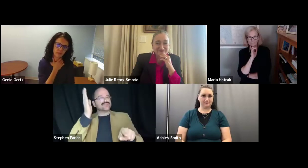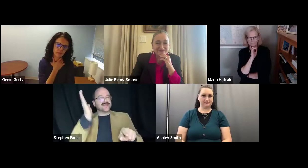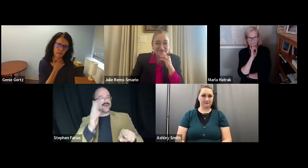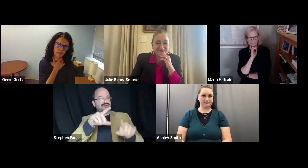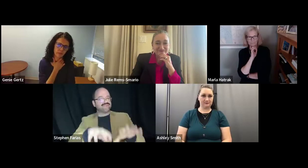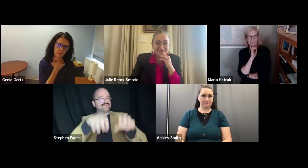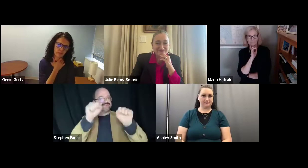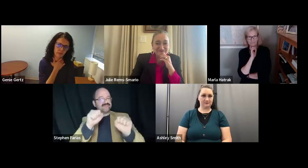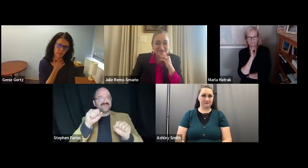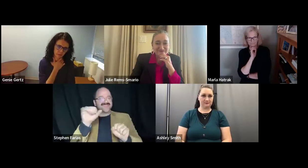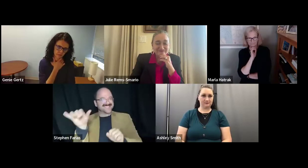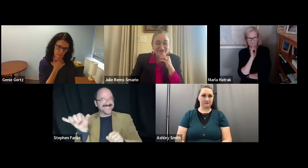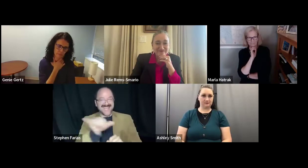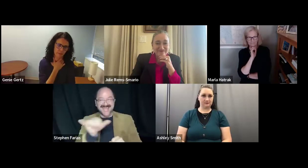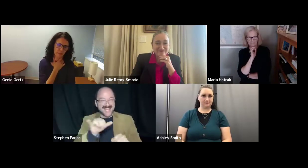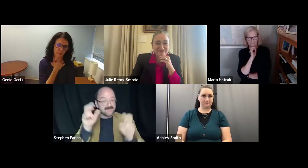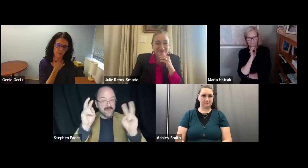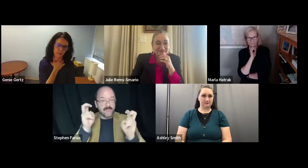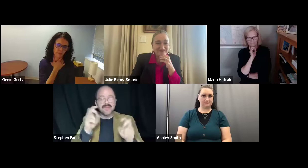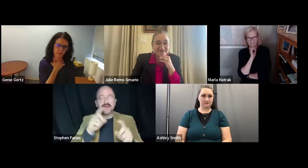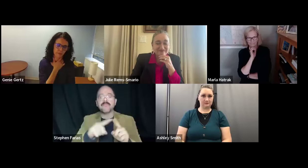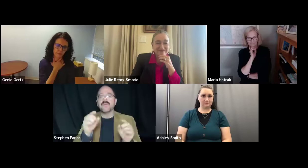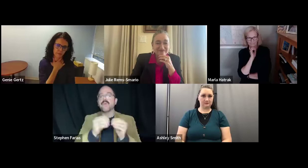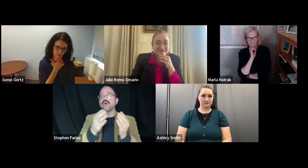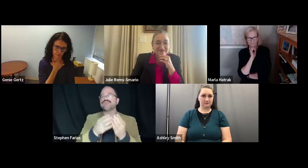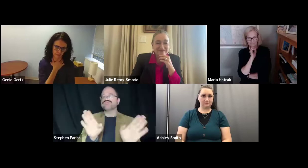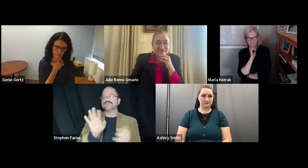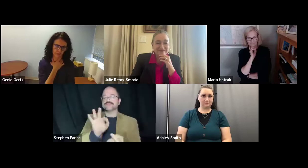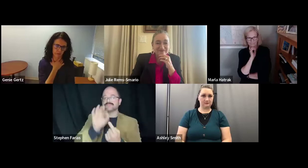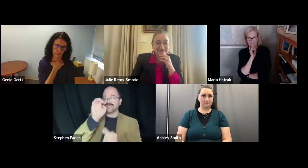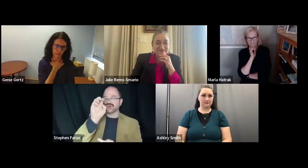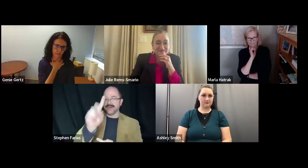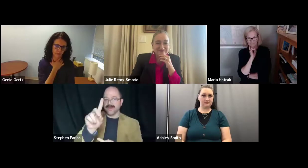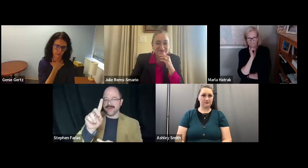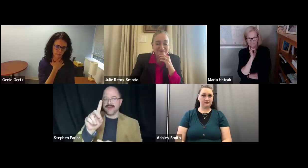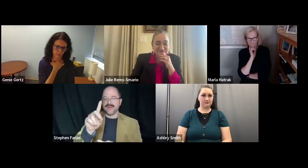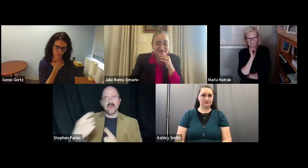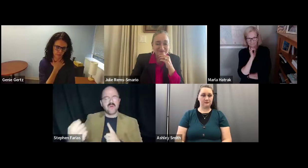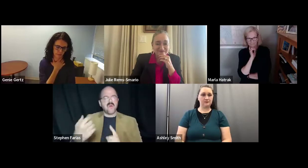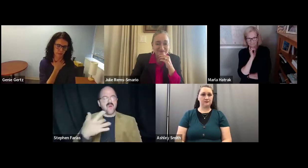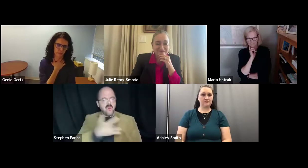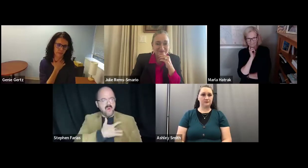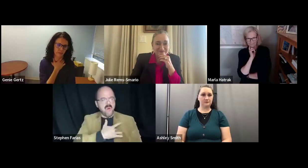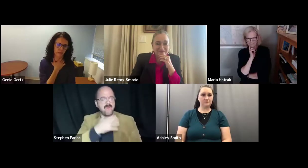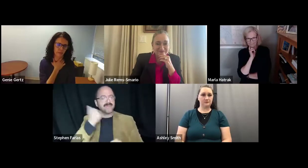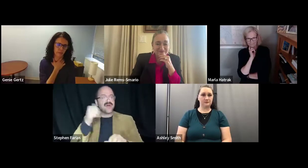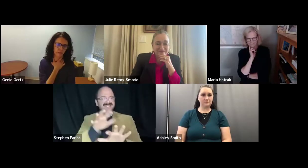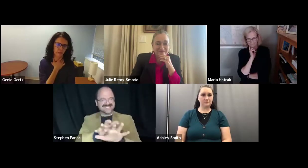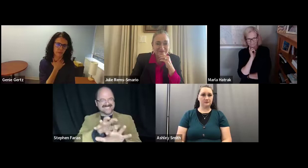I would have hoped. But what happened was another presenter who was hearing offered a presentation on